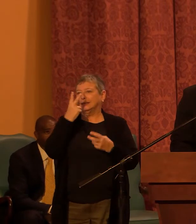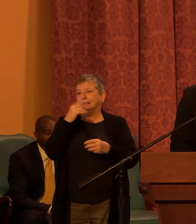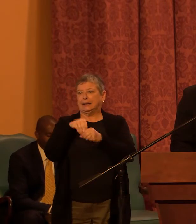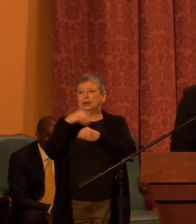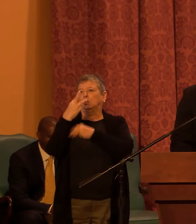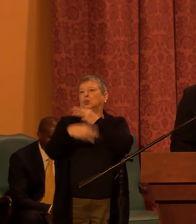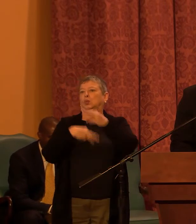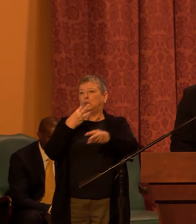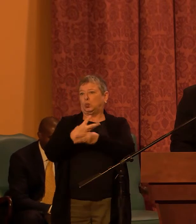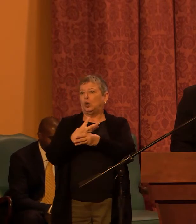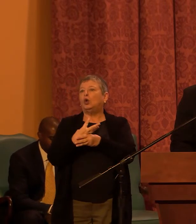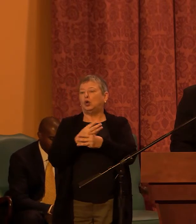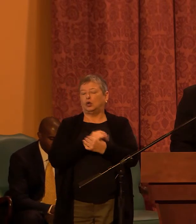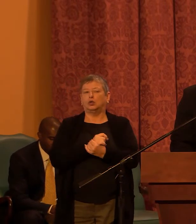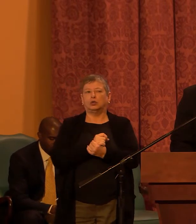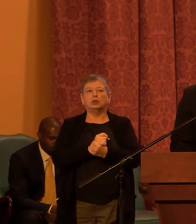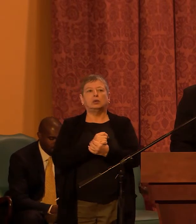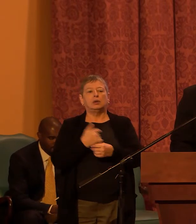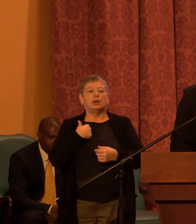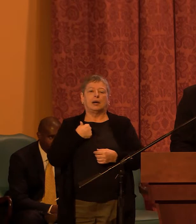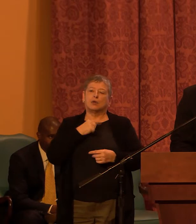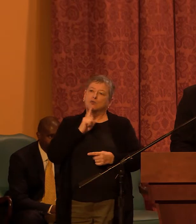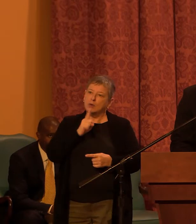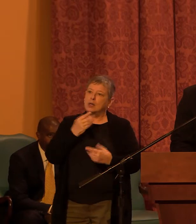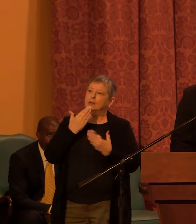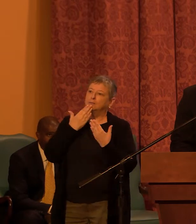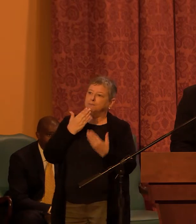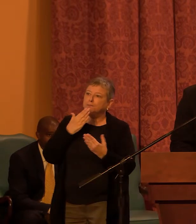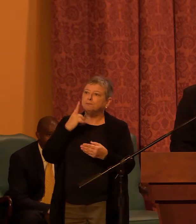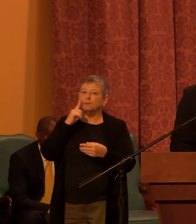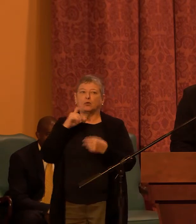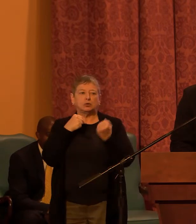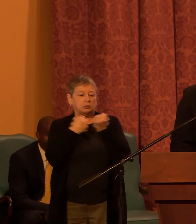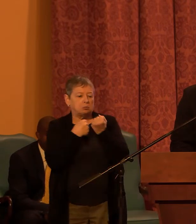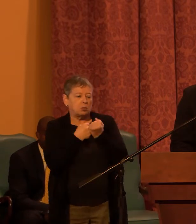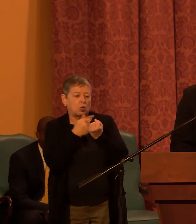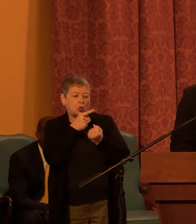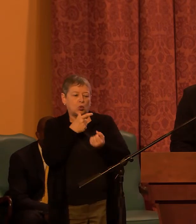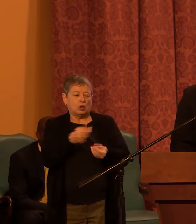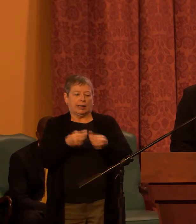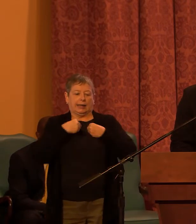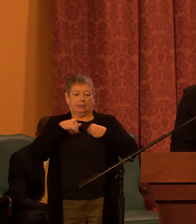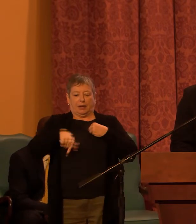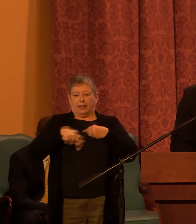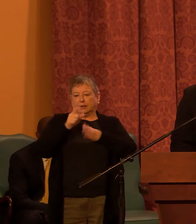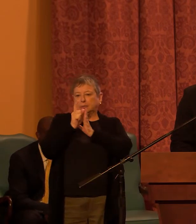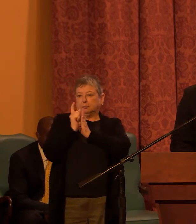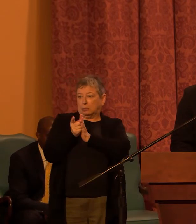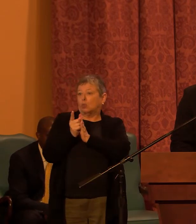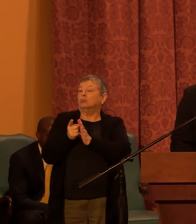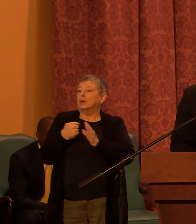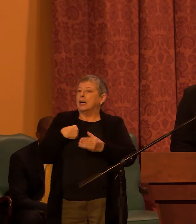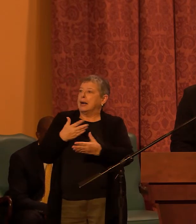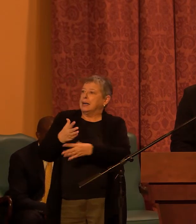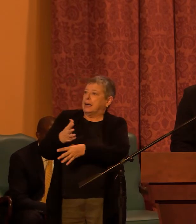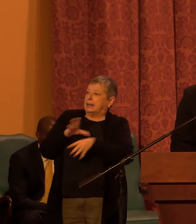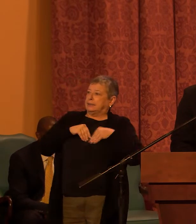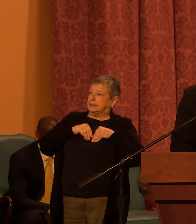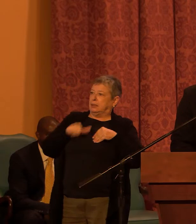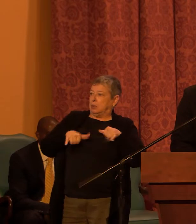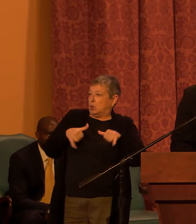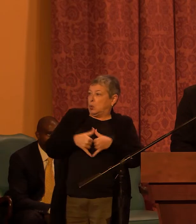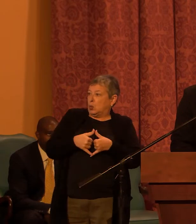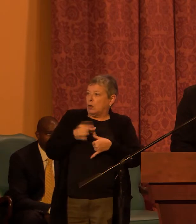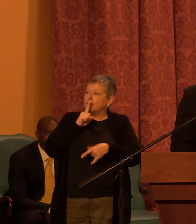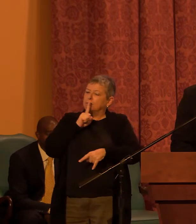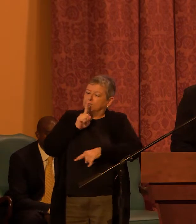or too slow to change. I am truly grateful for the support that has brought me this moment, and I accept this award with a